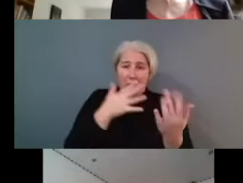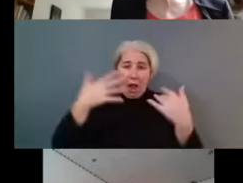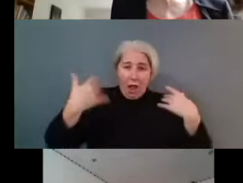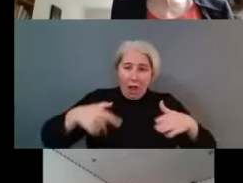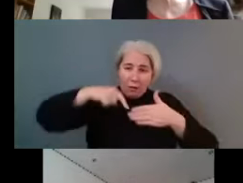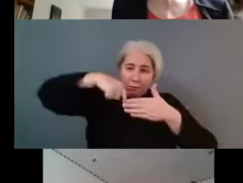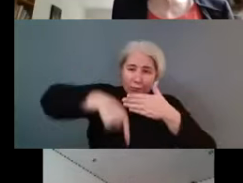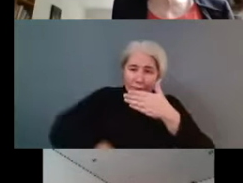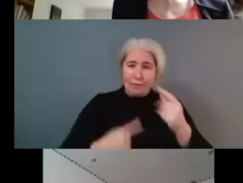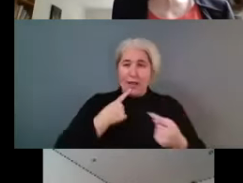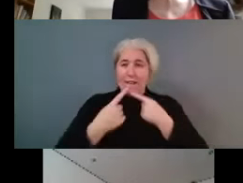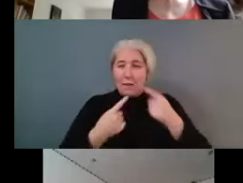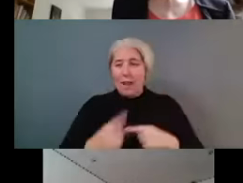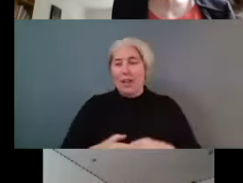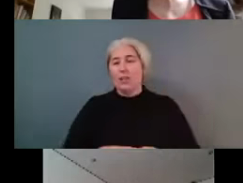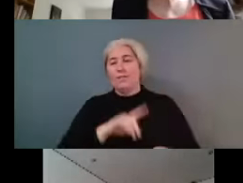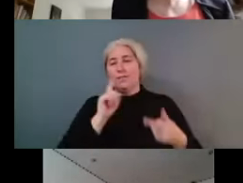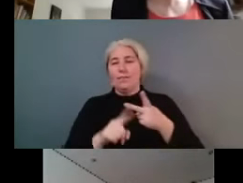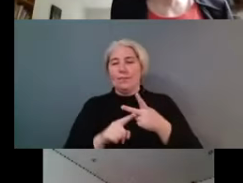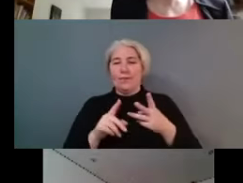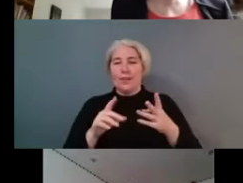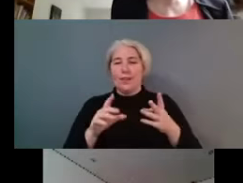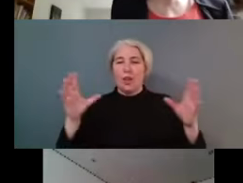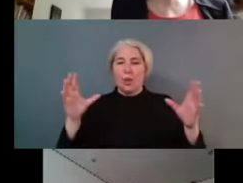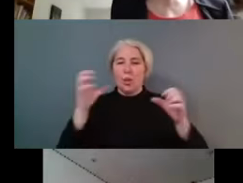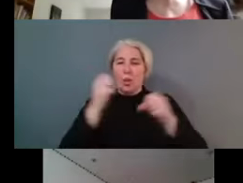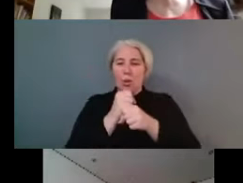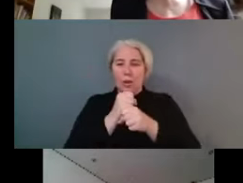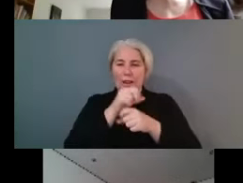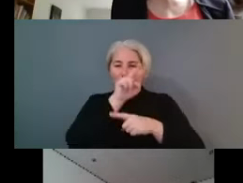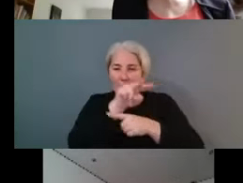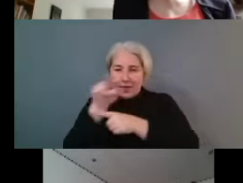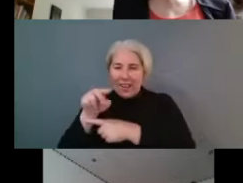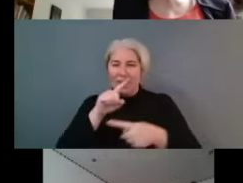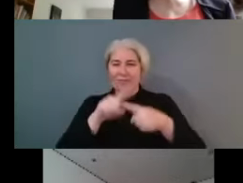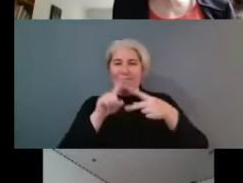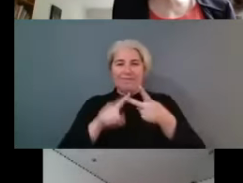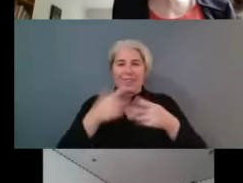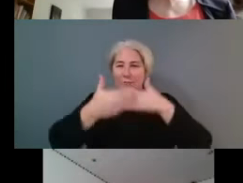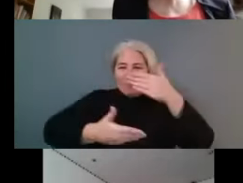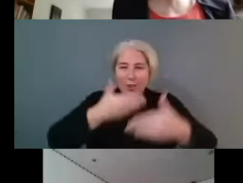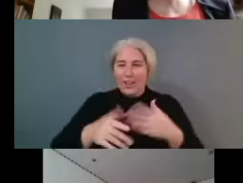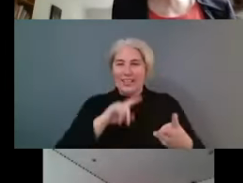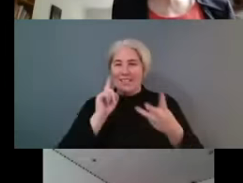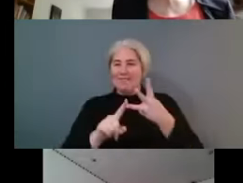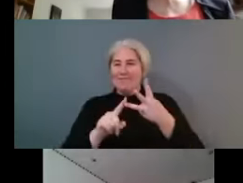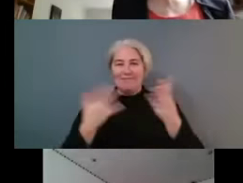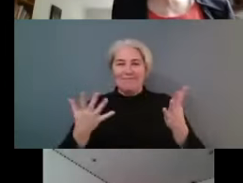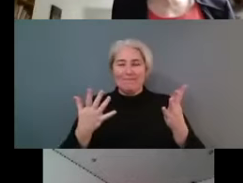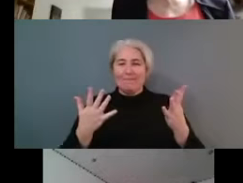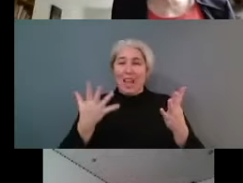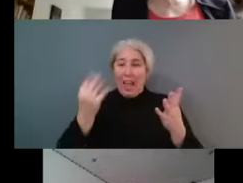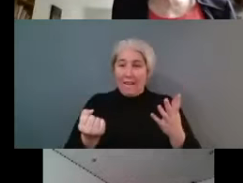of concluding observations, what kind of inquiry procedures, what happened, what kind of individual complaints,